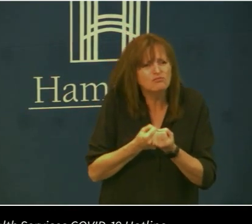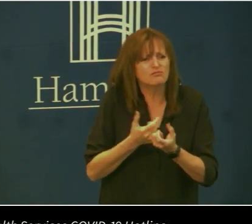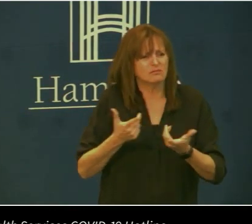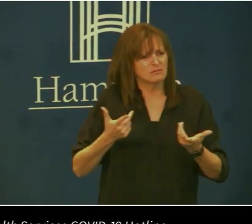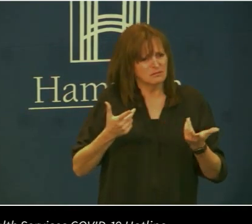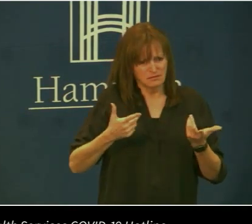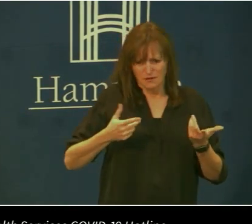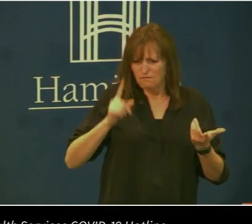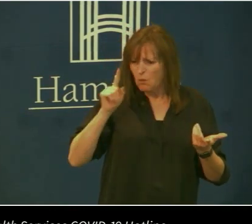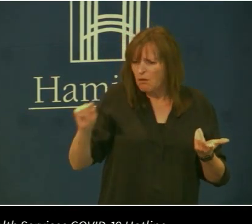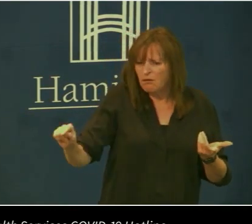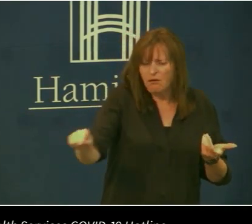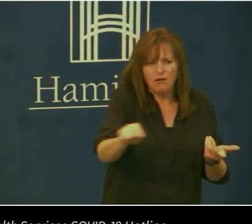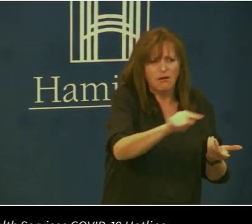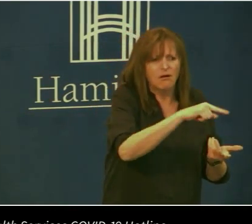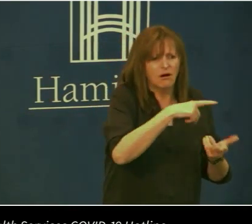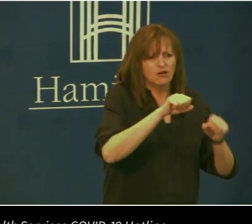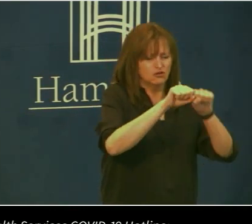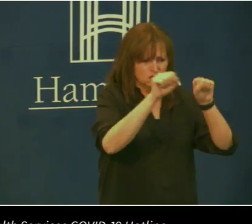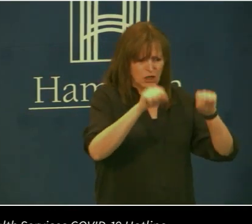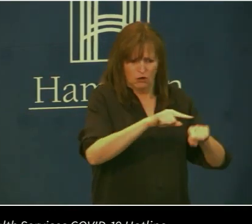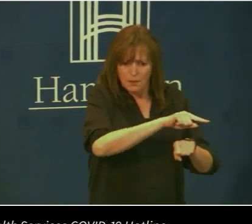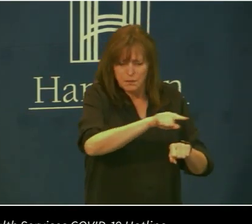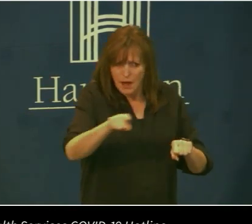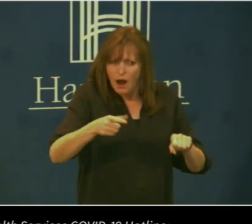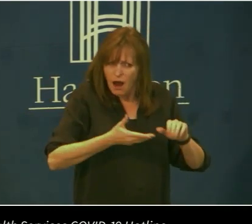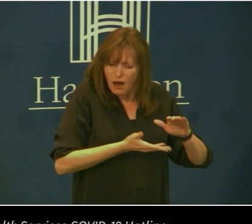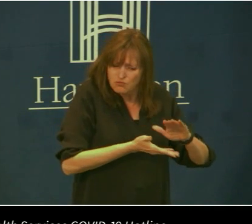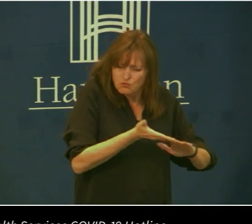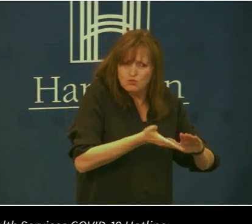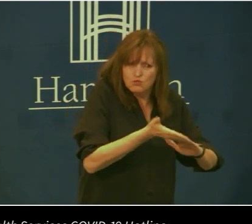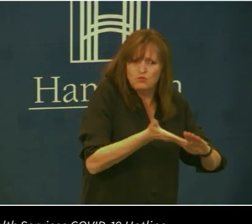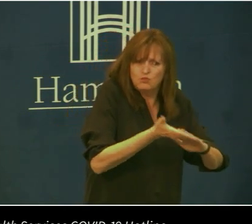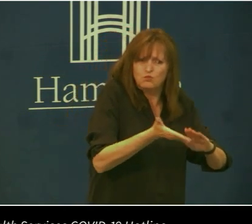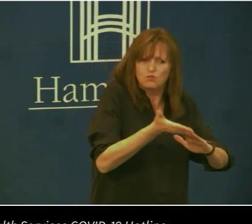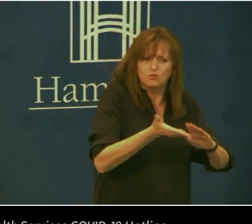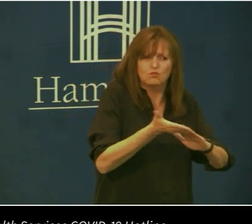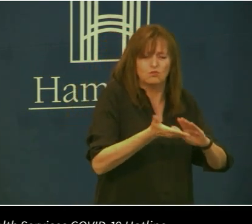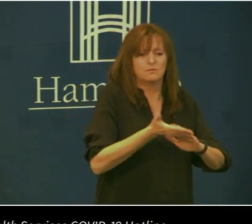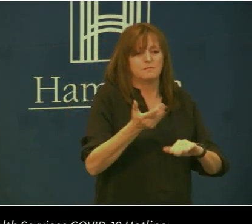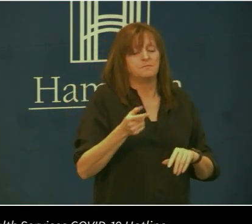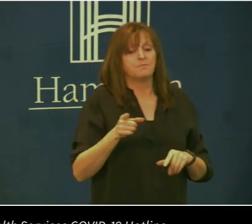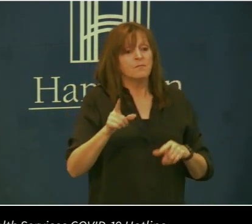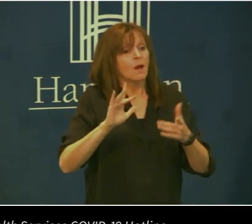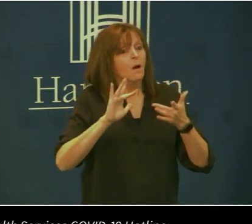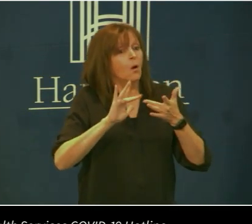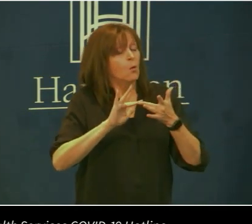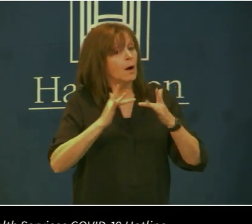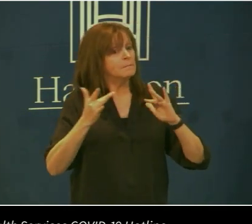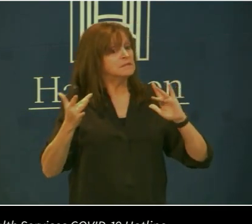front, I'm just going to refer all business people to the website. It's